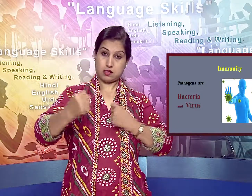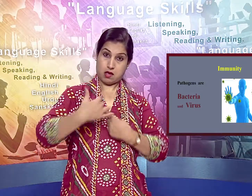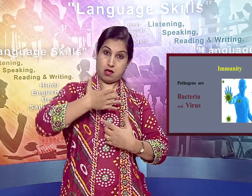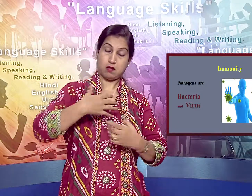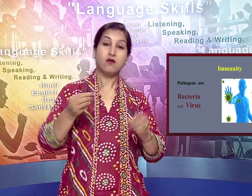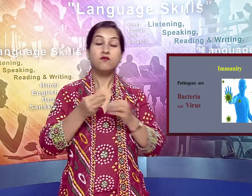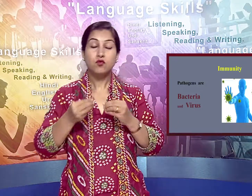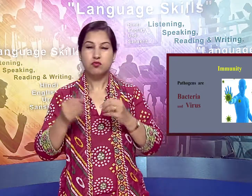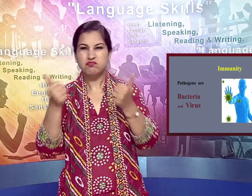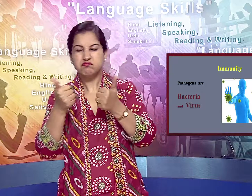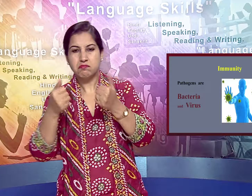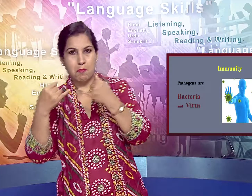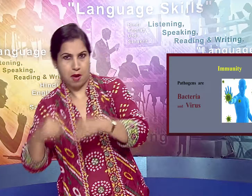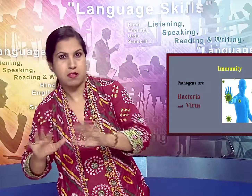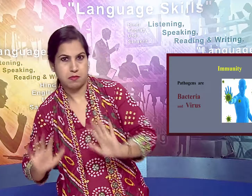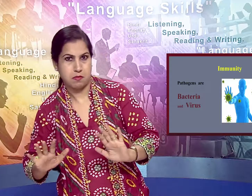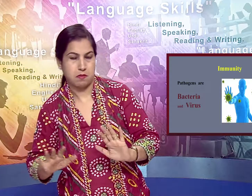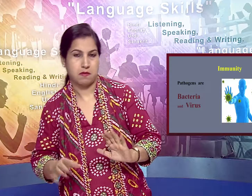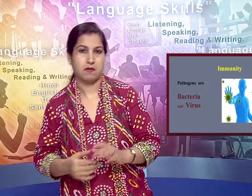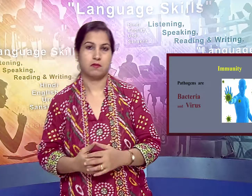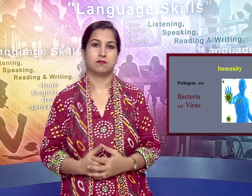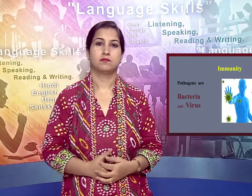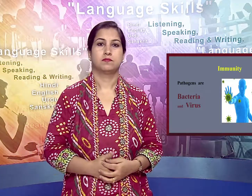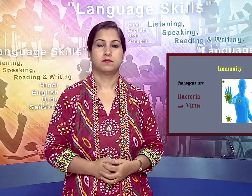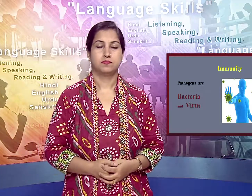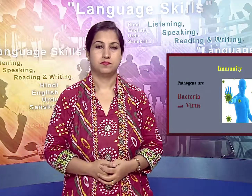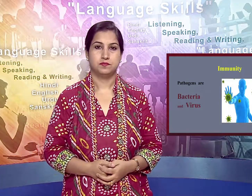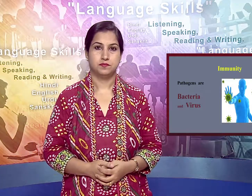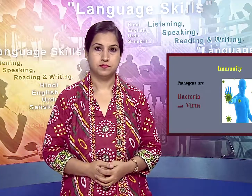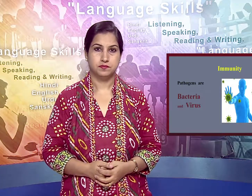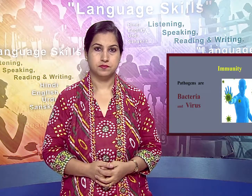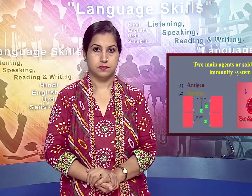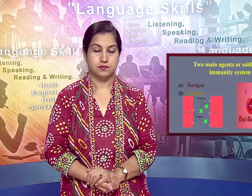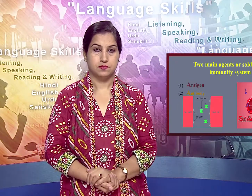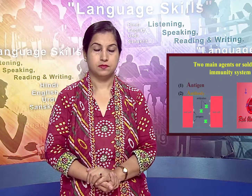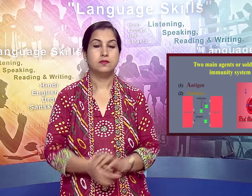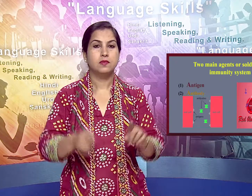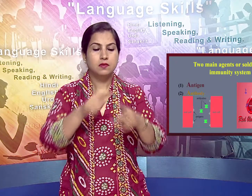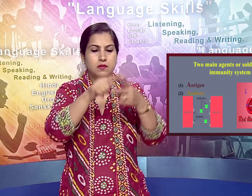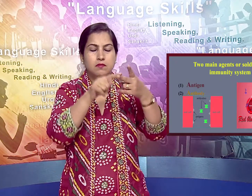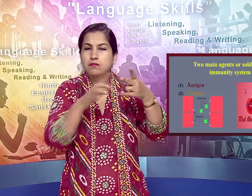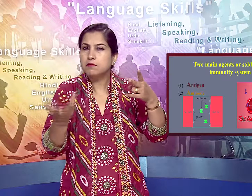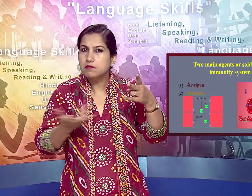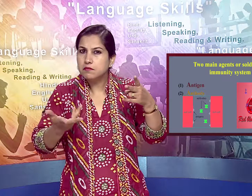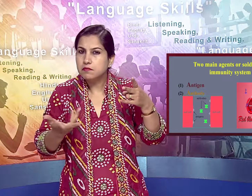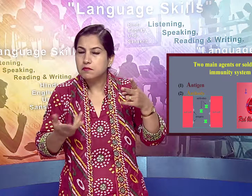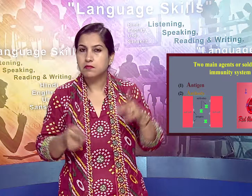few bacteria are bad for our health. Now let's understand two main agents